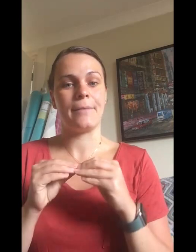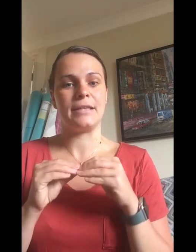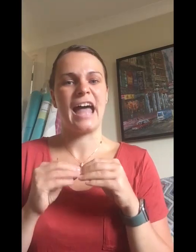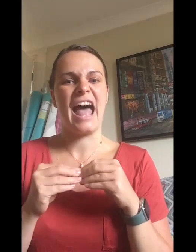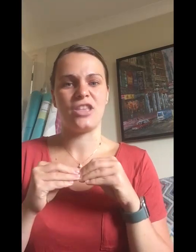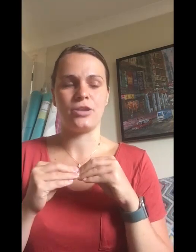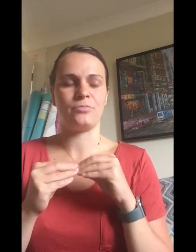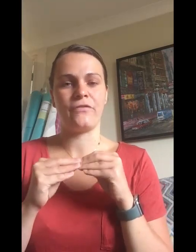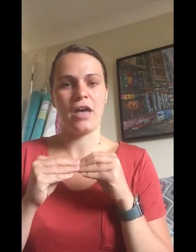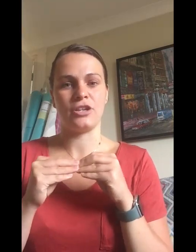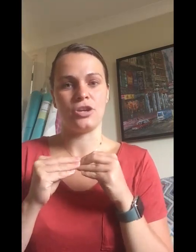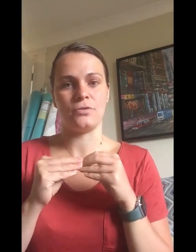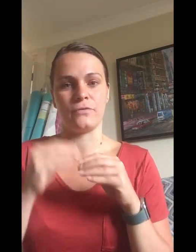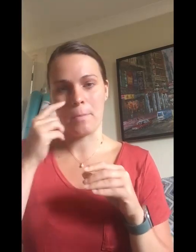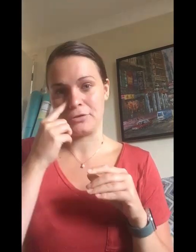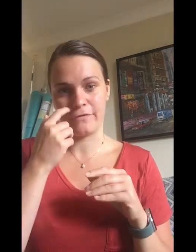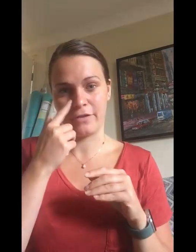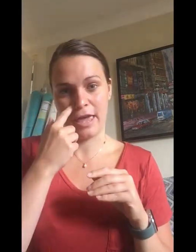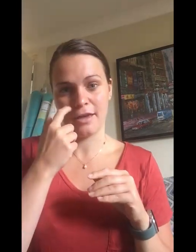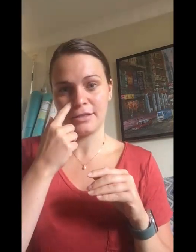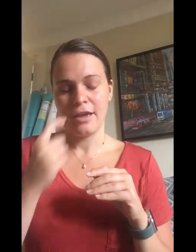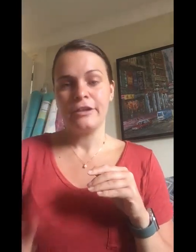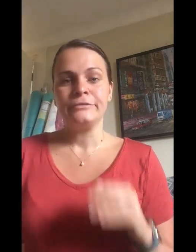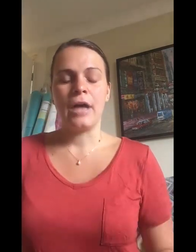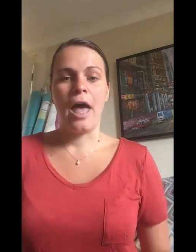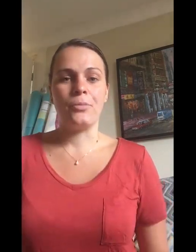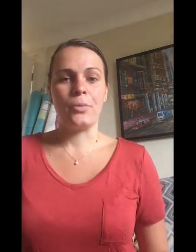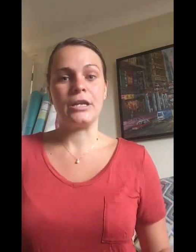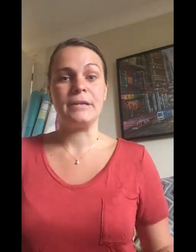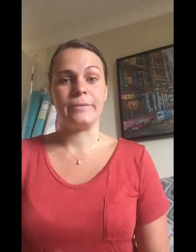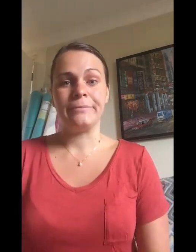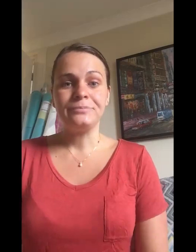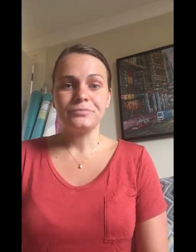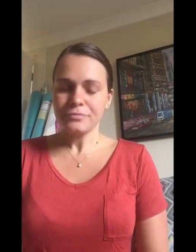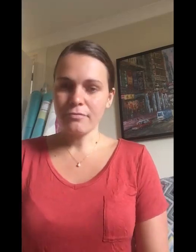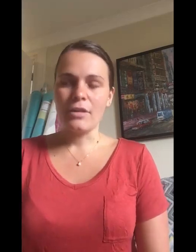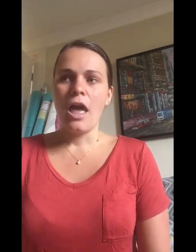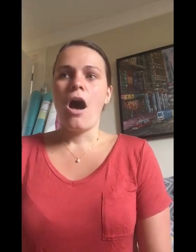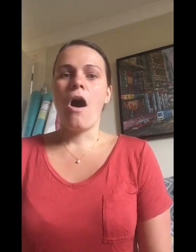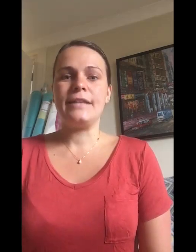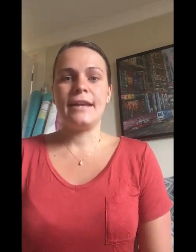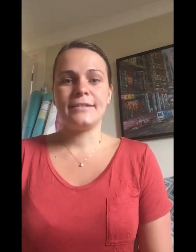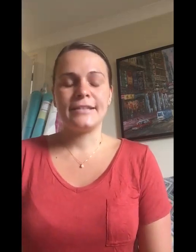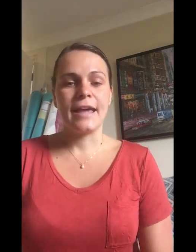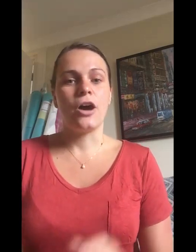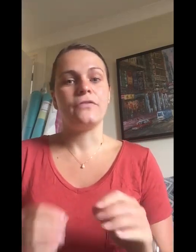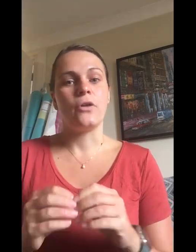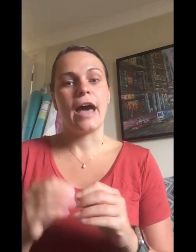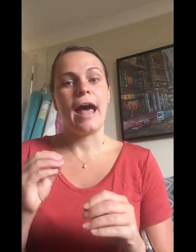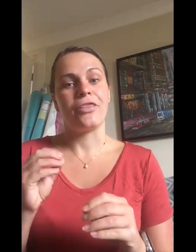means the hand that you'd prefer to use for most of the things that we're going to be doing. I tend to say go for the hand that